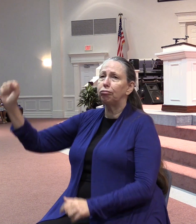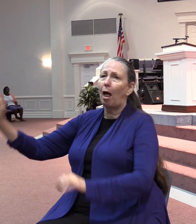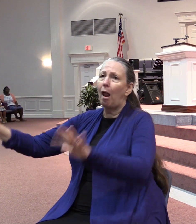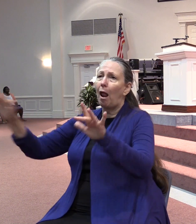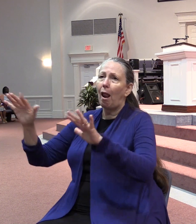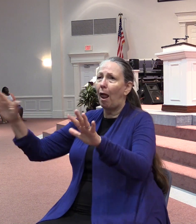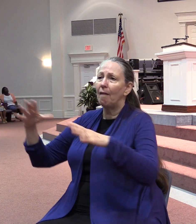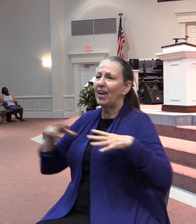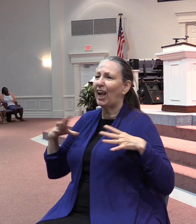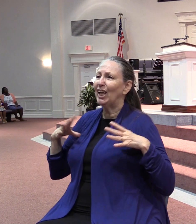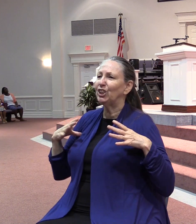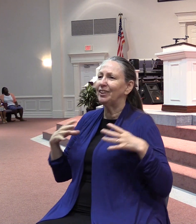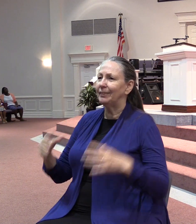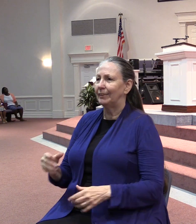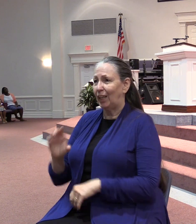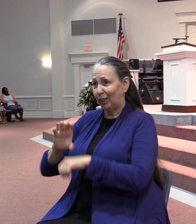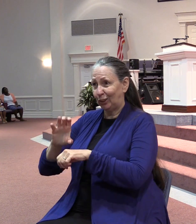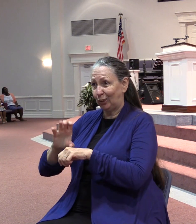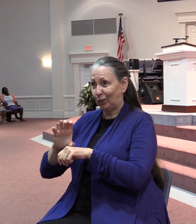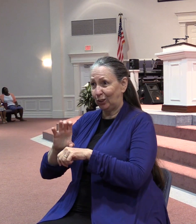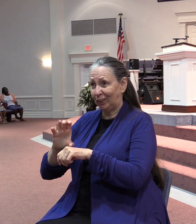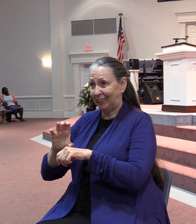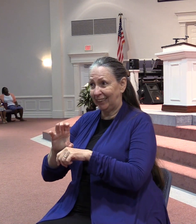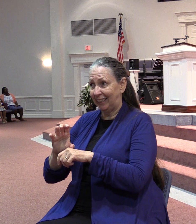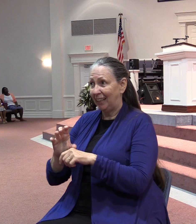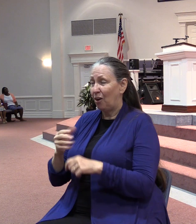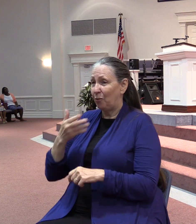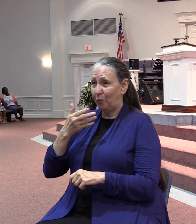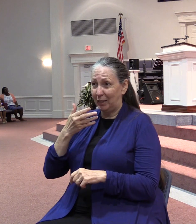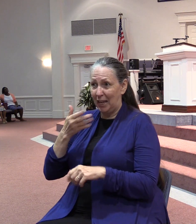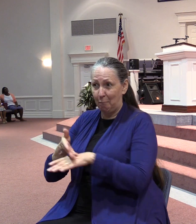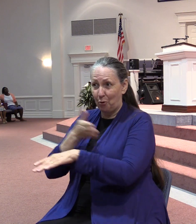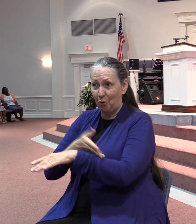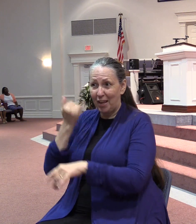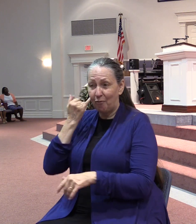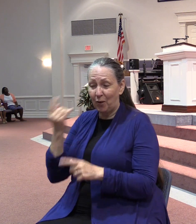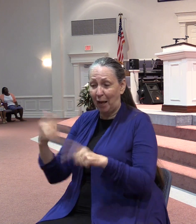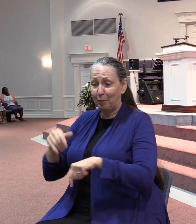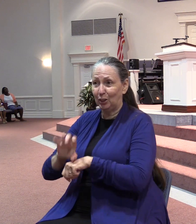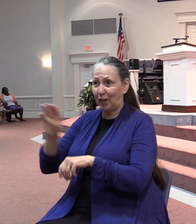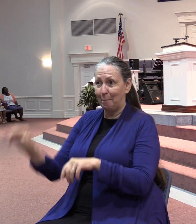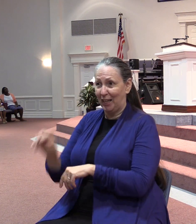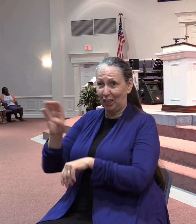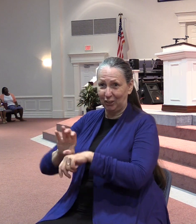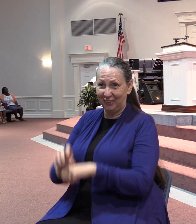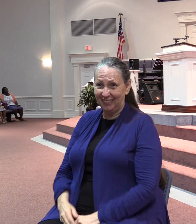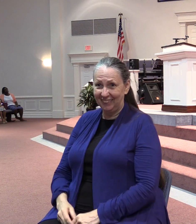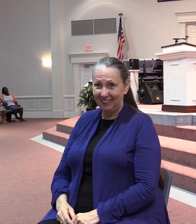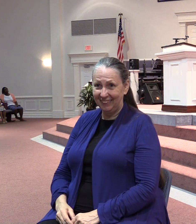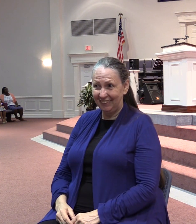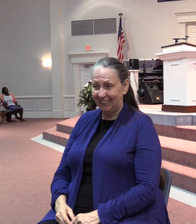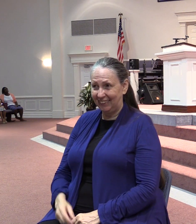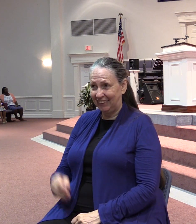You know, our churches would be a whole lot better if we had them on Monday and people were faithful to Monday church like they are Monday